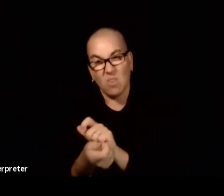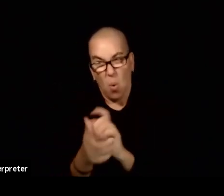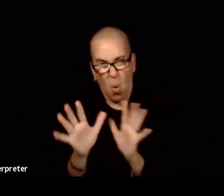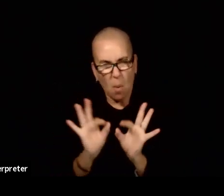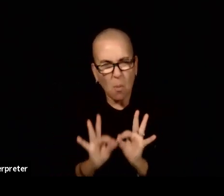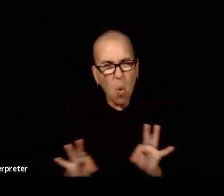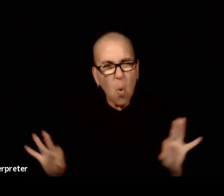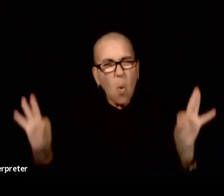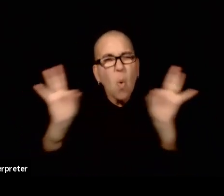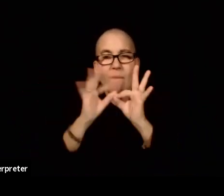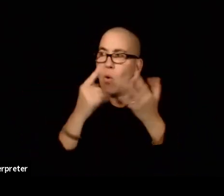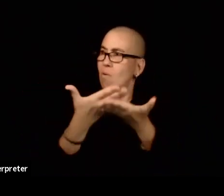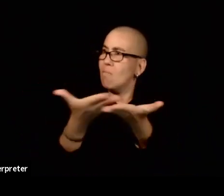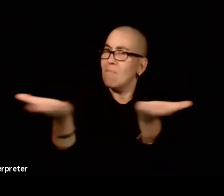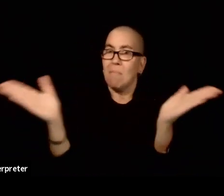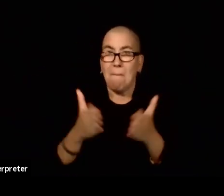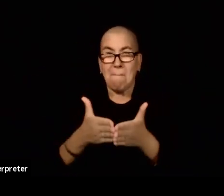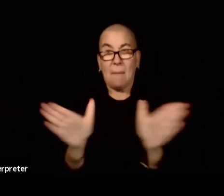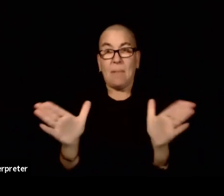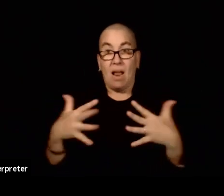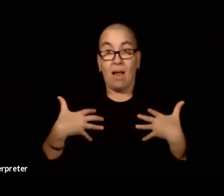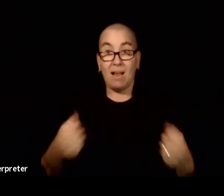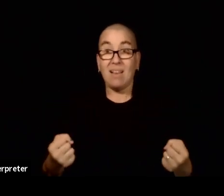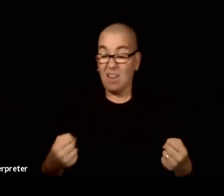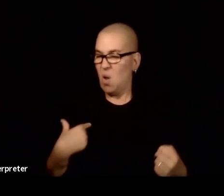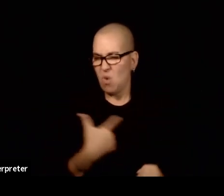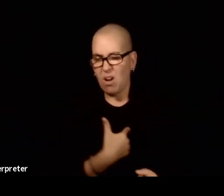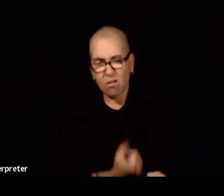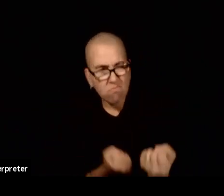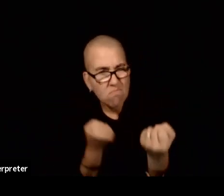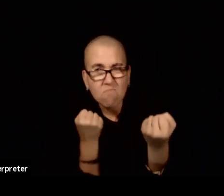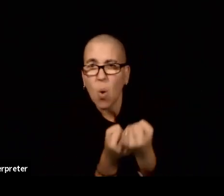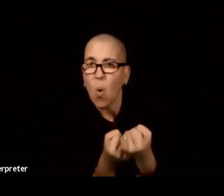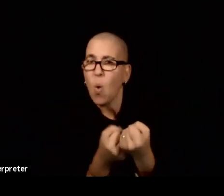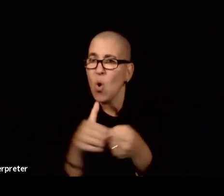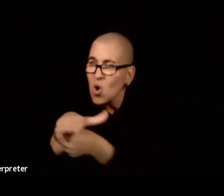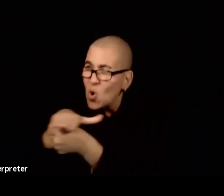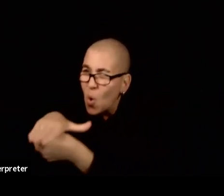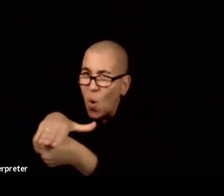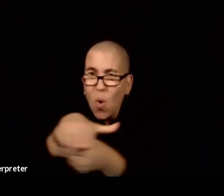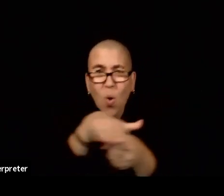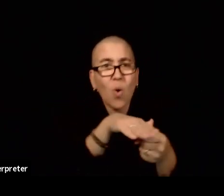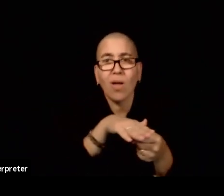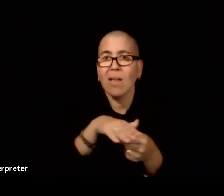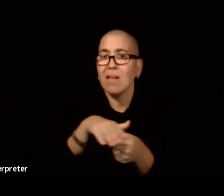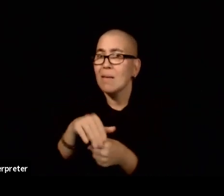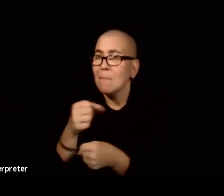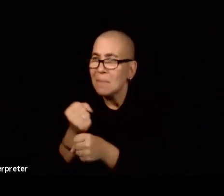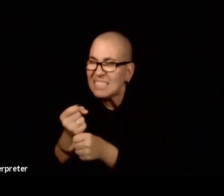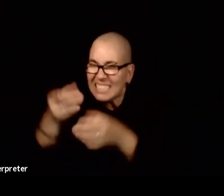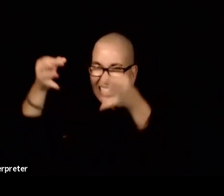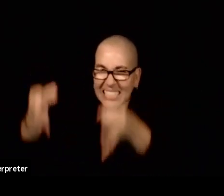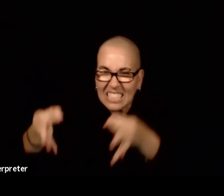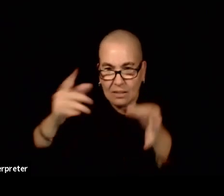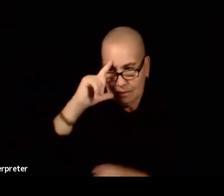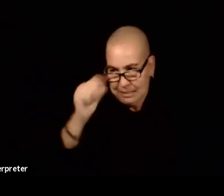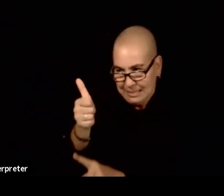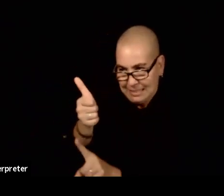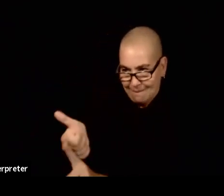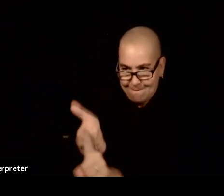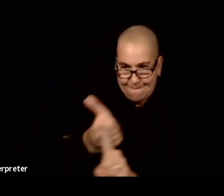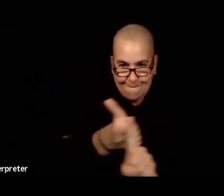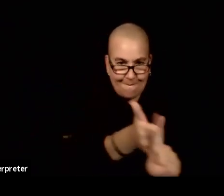that we support local jurisdictions being able to do more than any floor that might be